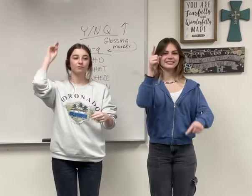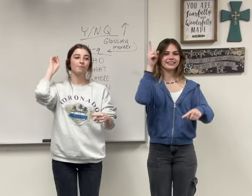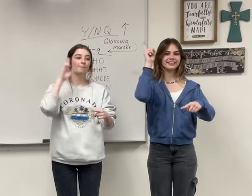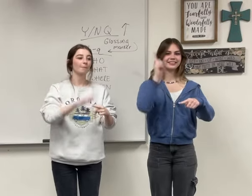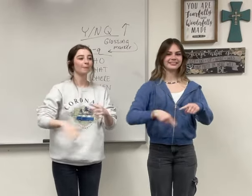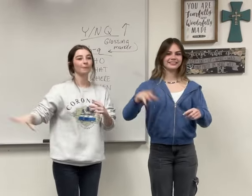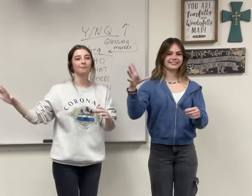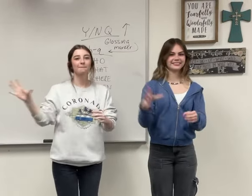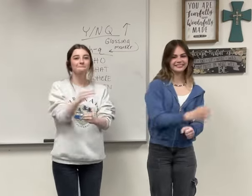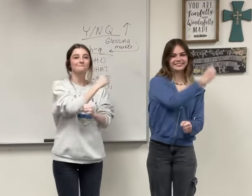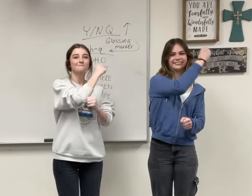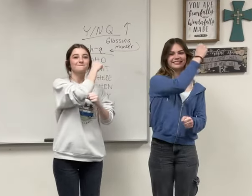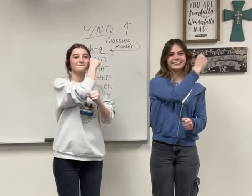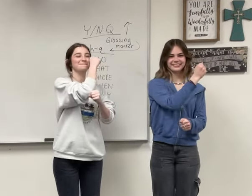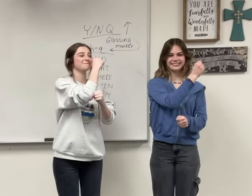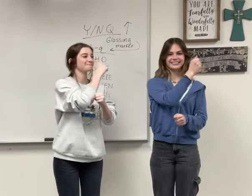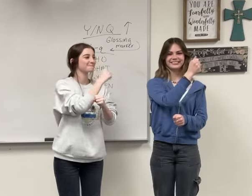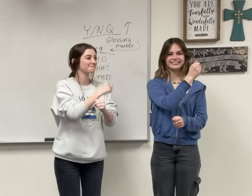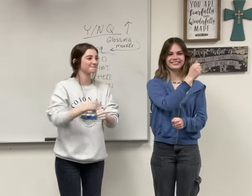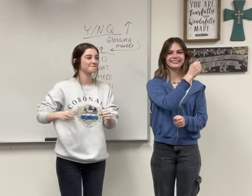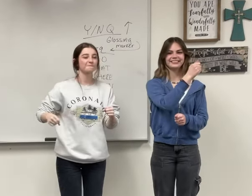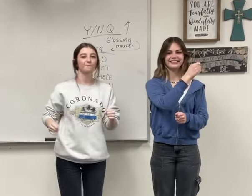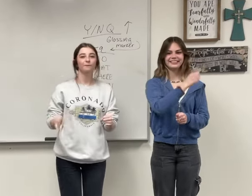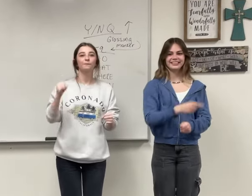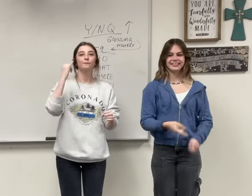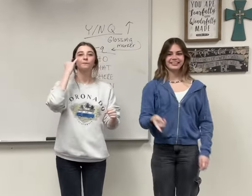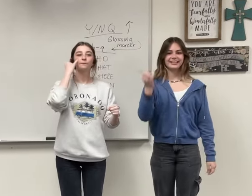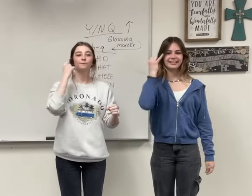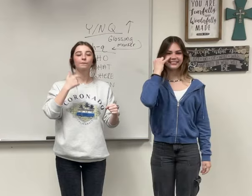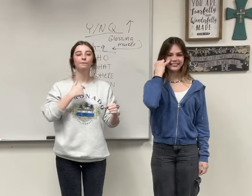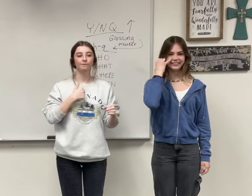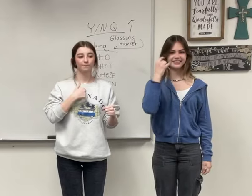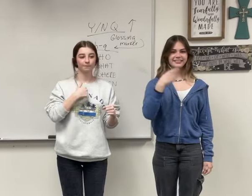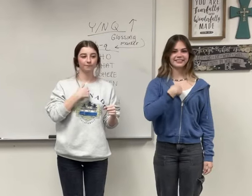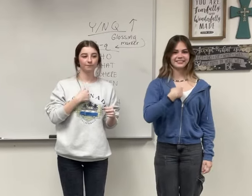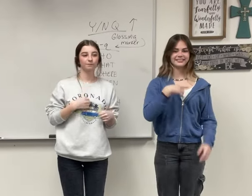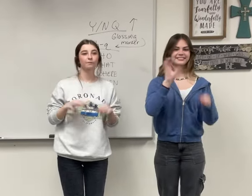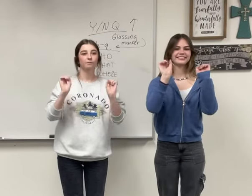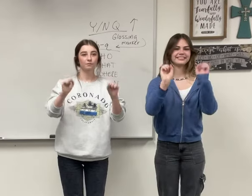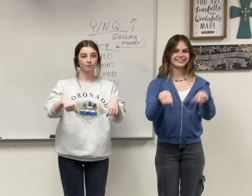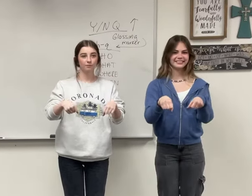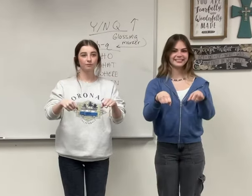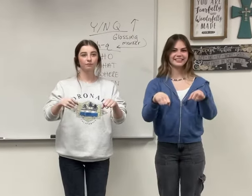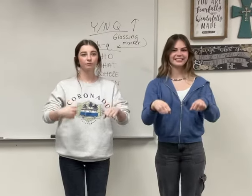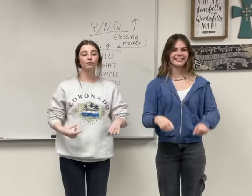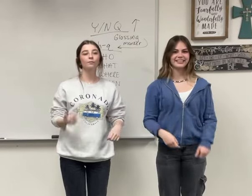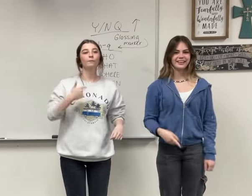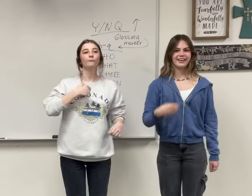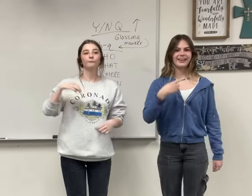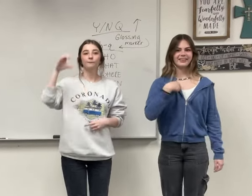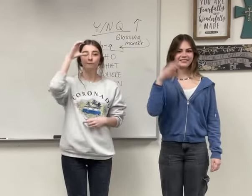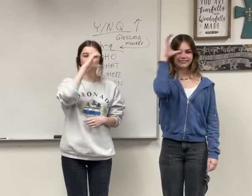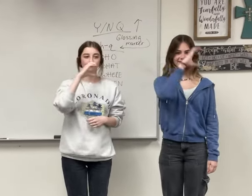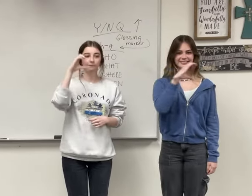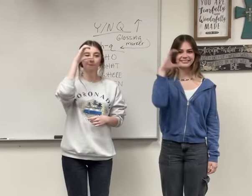can't put in If there's a way, I'll find